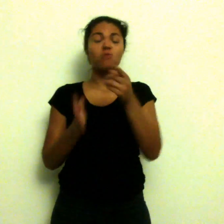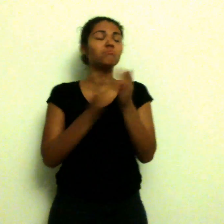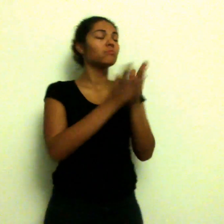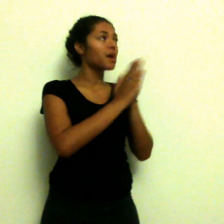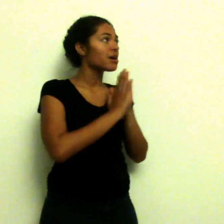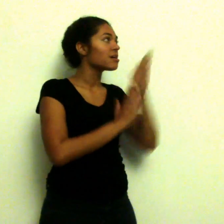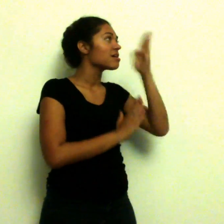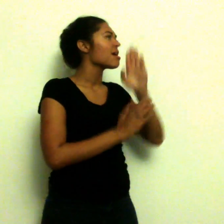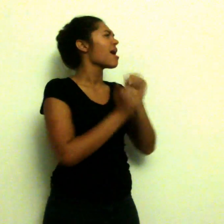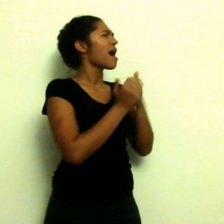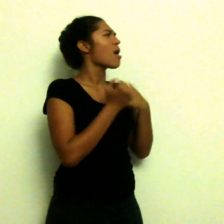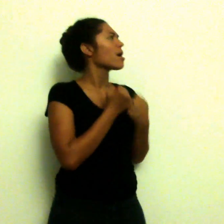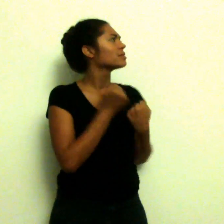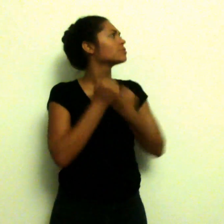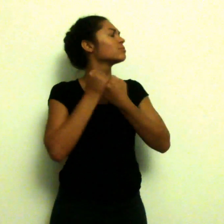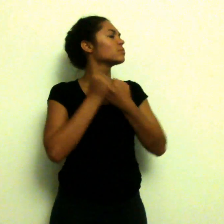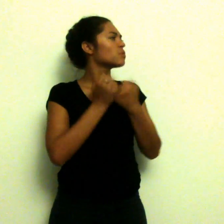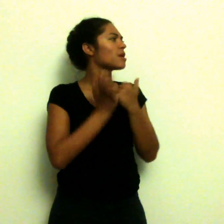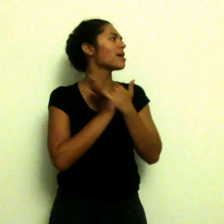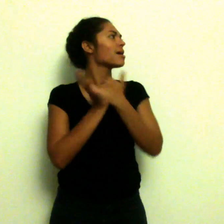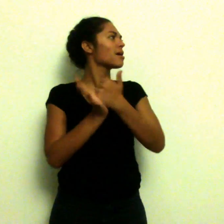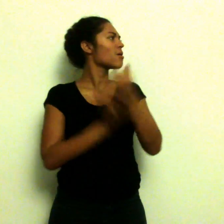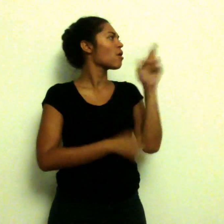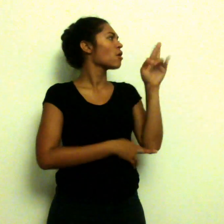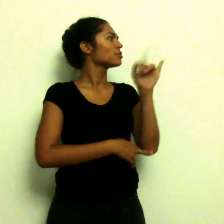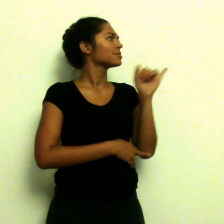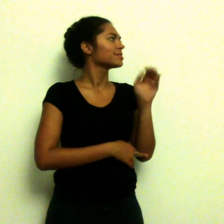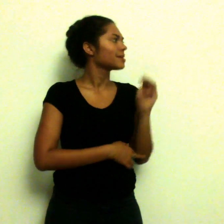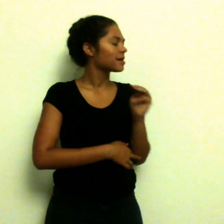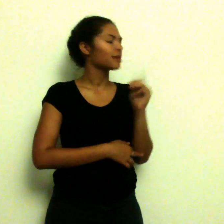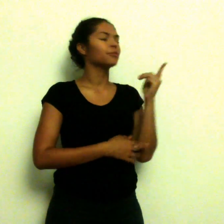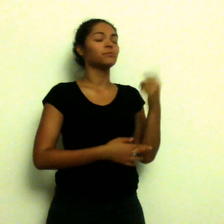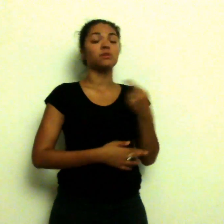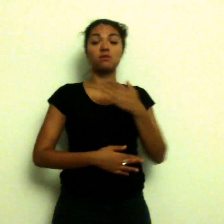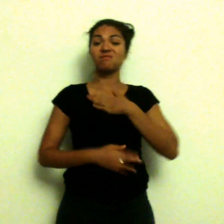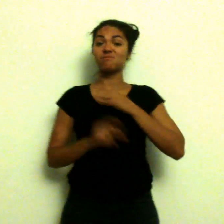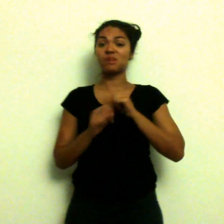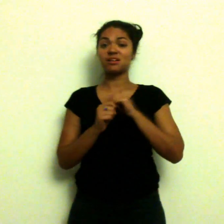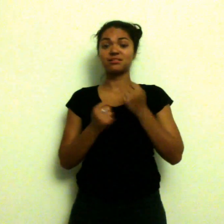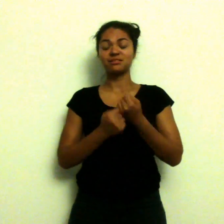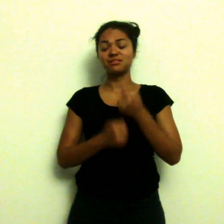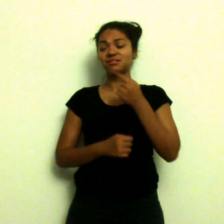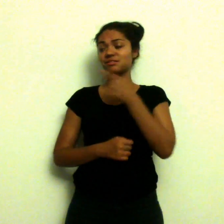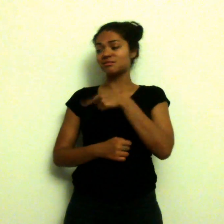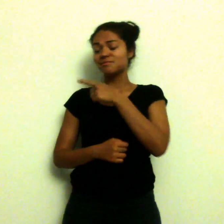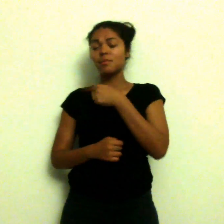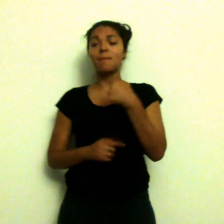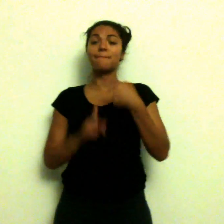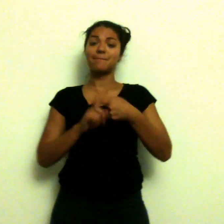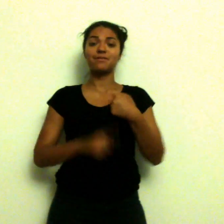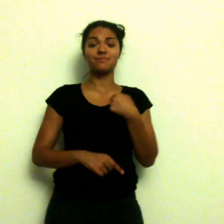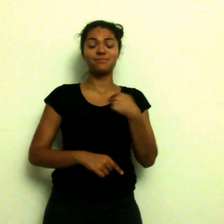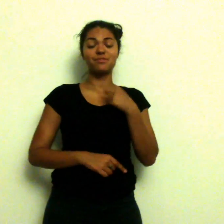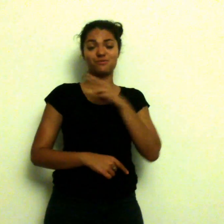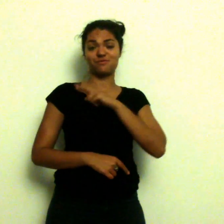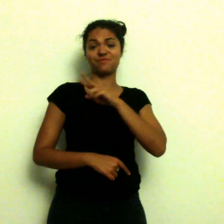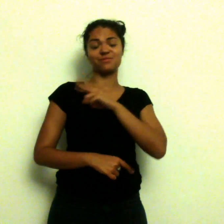our RZIM at this time. We'll be grateful, and on behalf of our entire worldwide team, this is Ravi Zacharias saying thank you